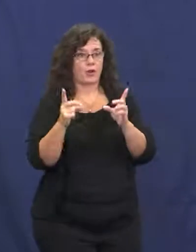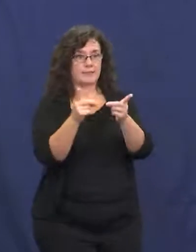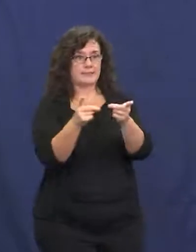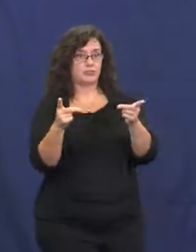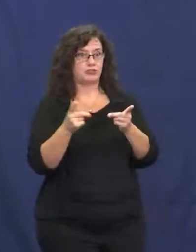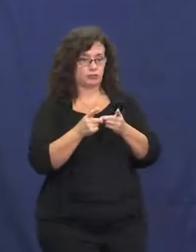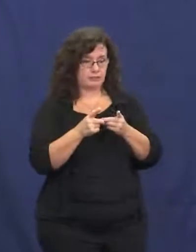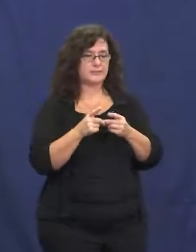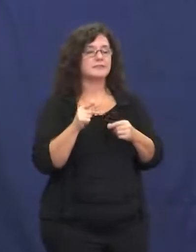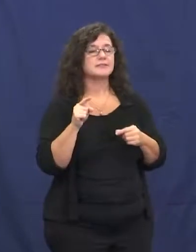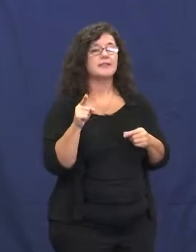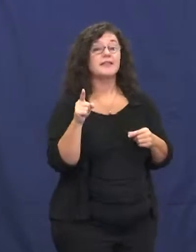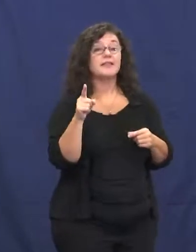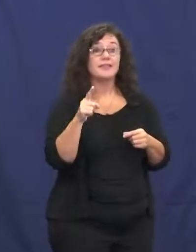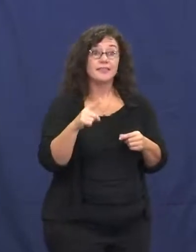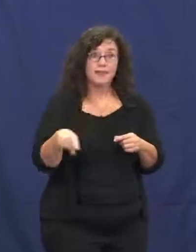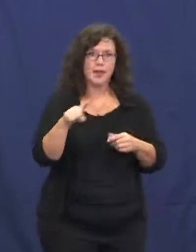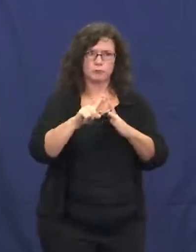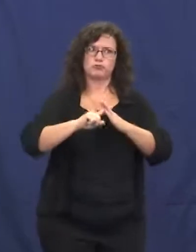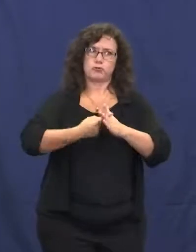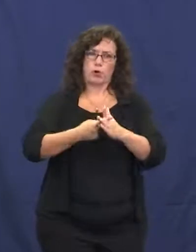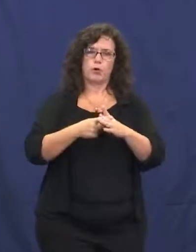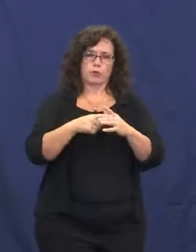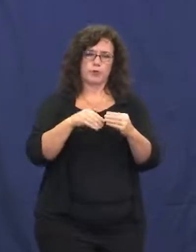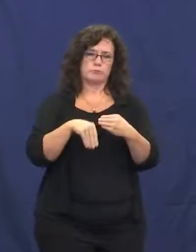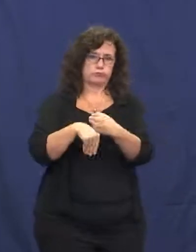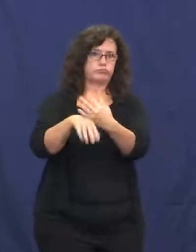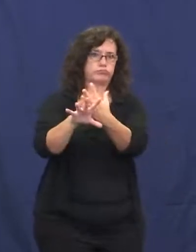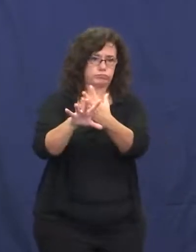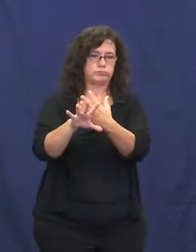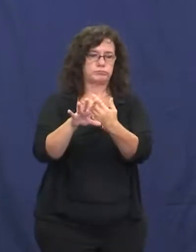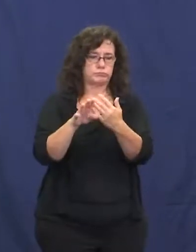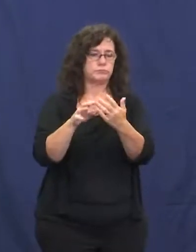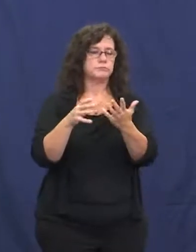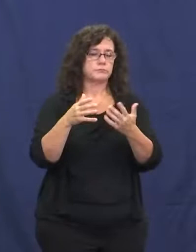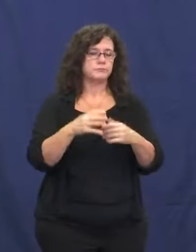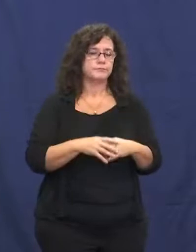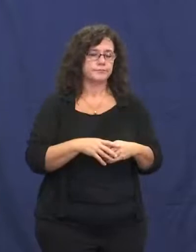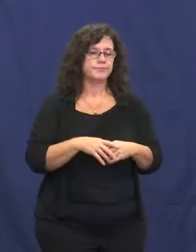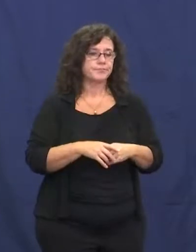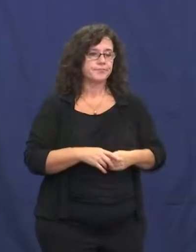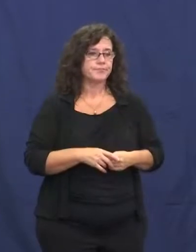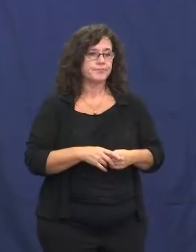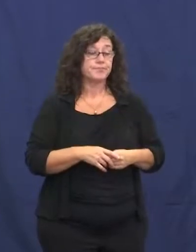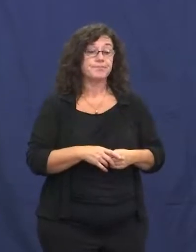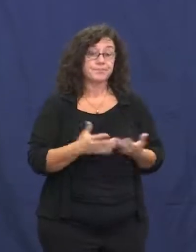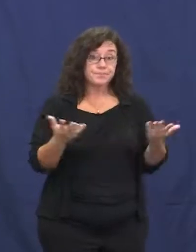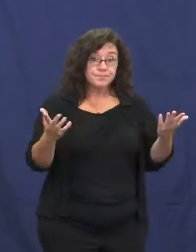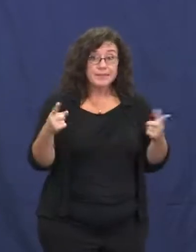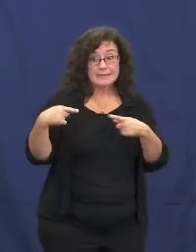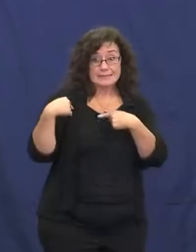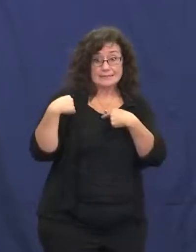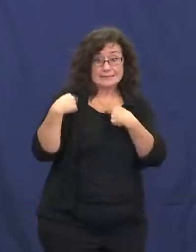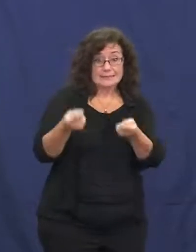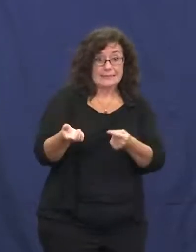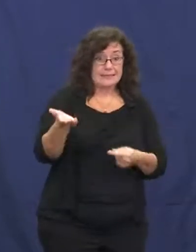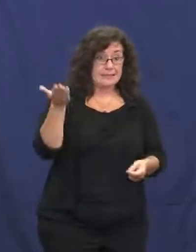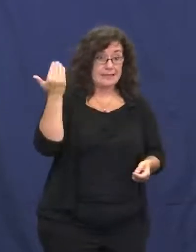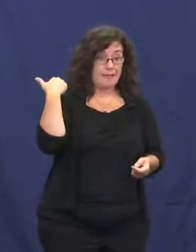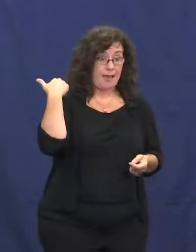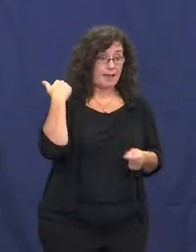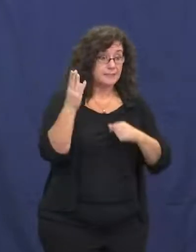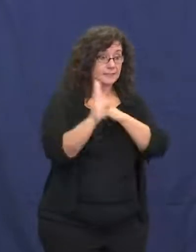doing distance learning. And we've made great strides since last fall when we had to make this